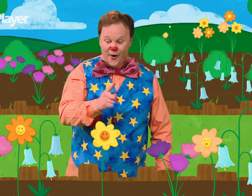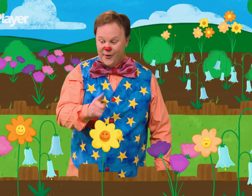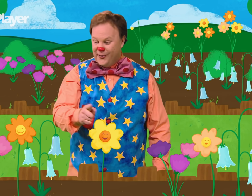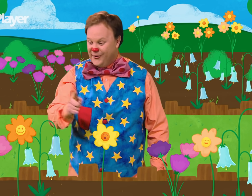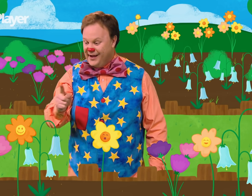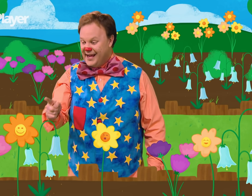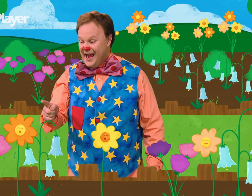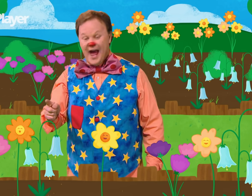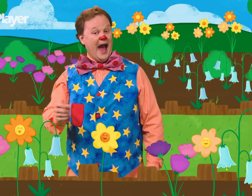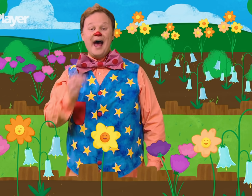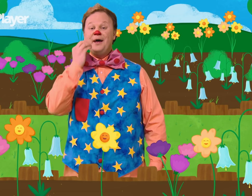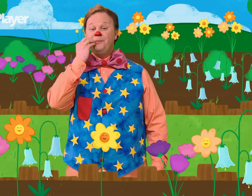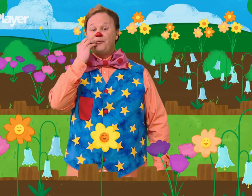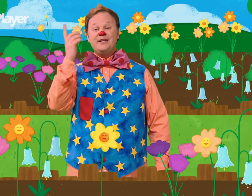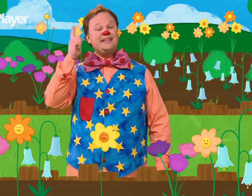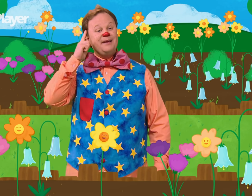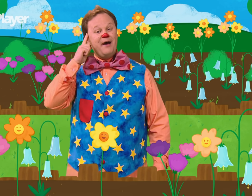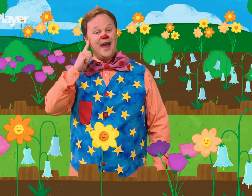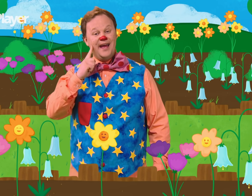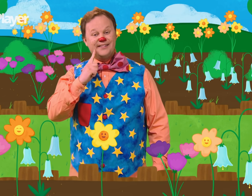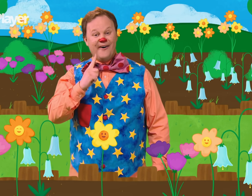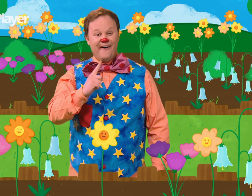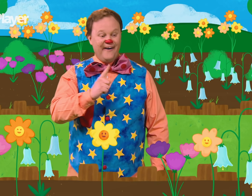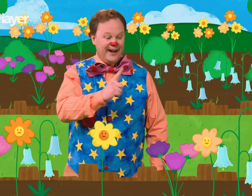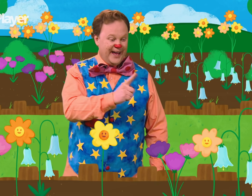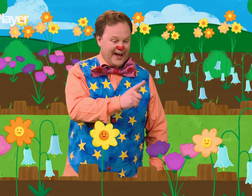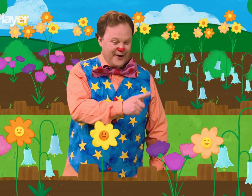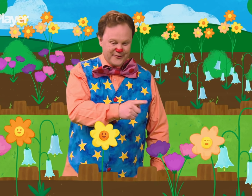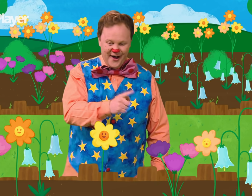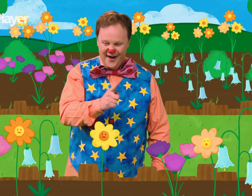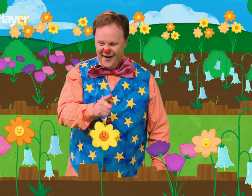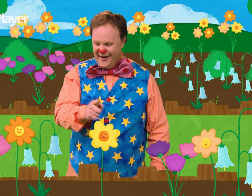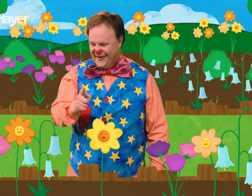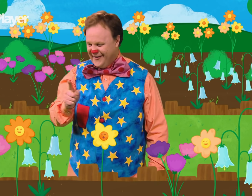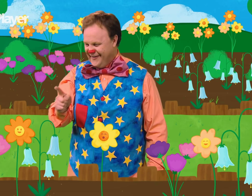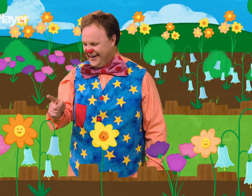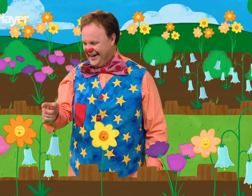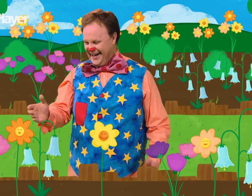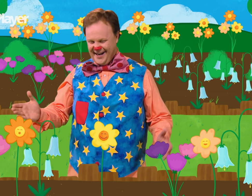row. And pretty maids all in a row.